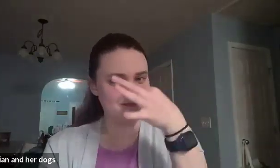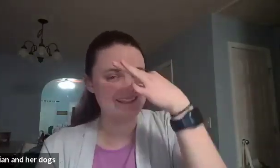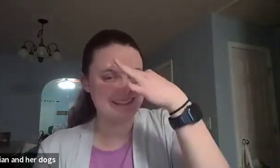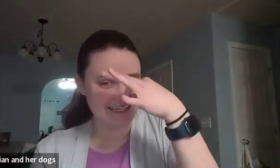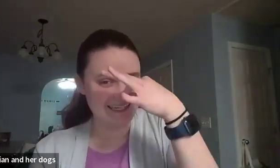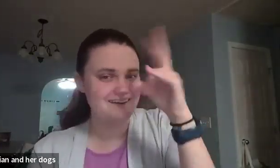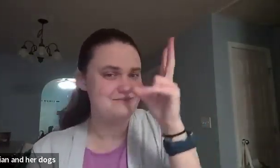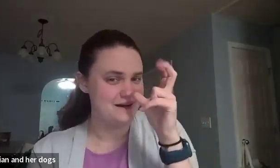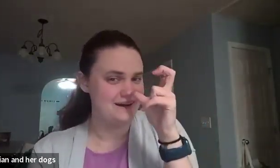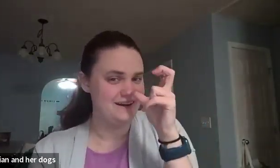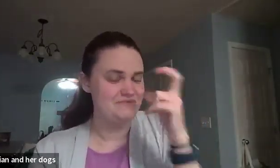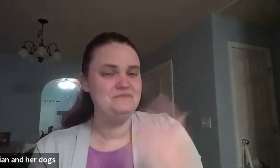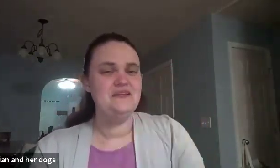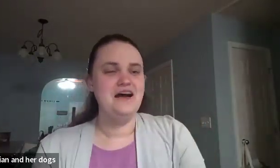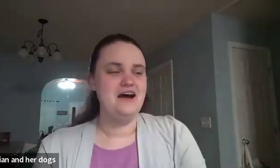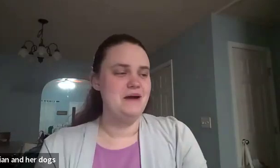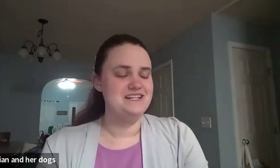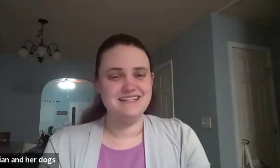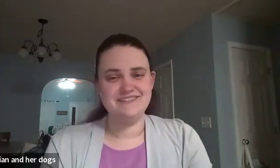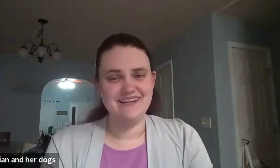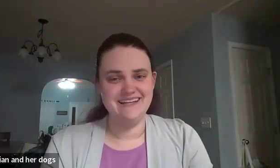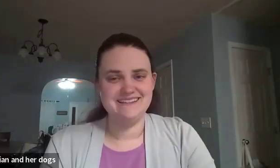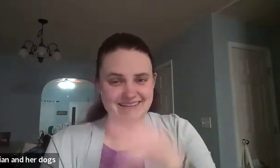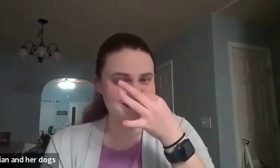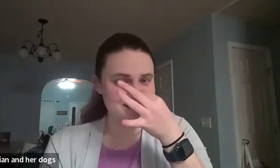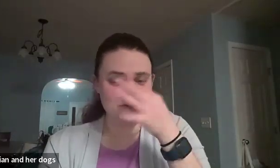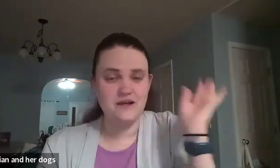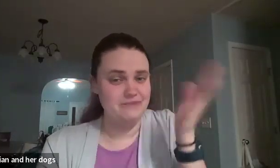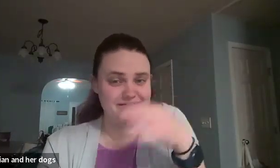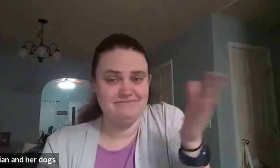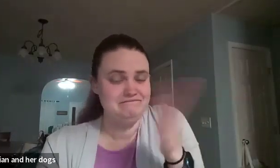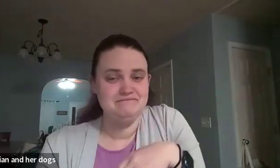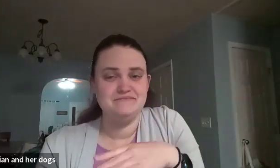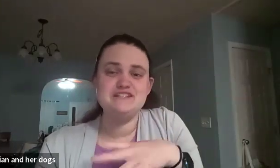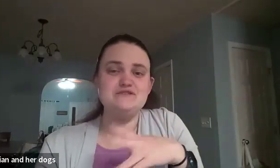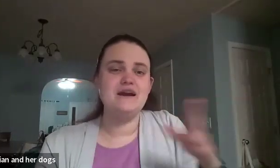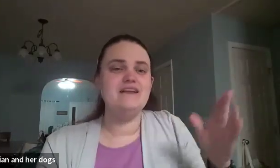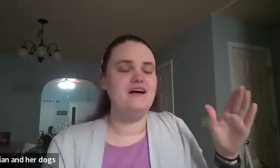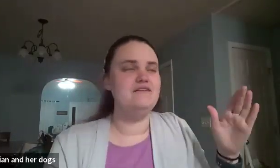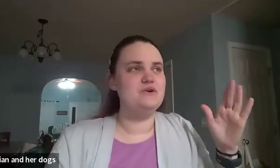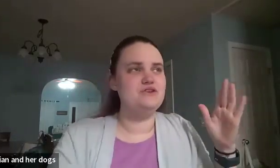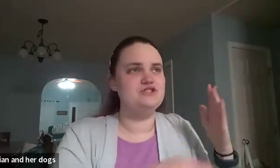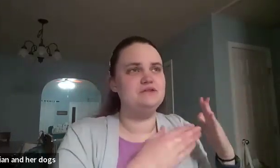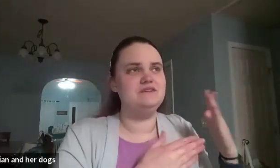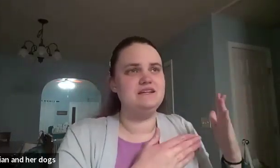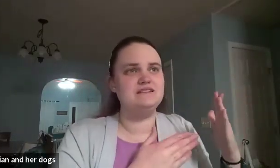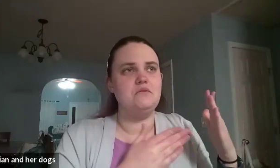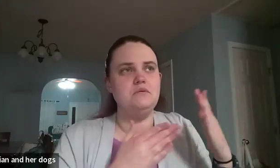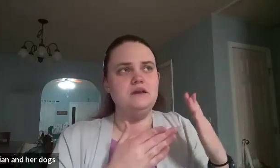this one, stink bug. I just think it's funny because like this is full. I mean, This is where I love when there's certain things that